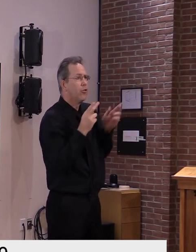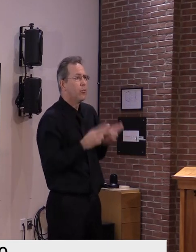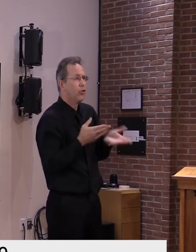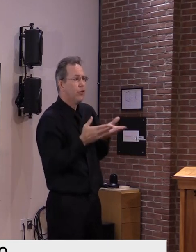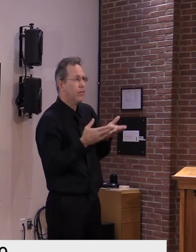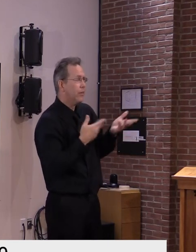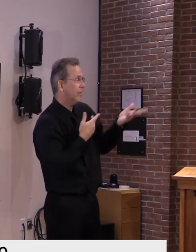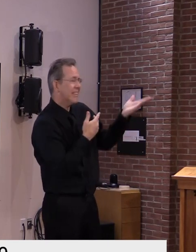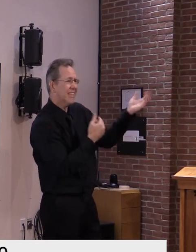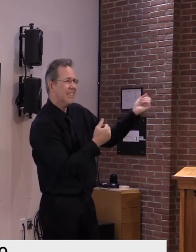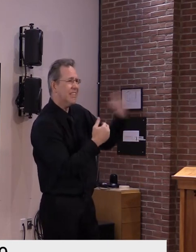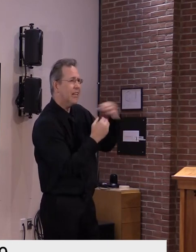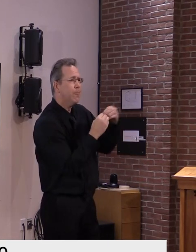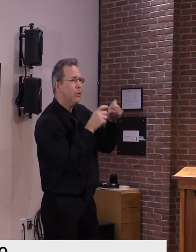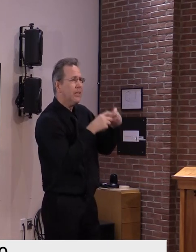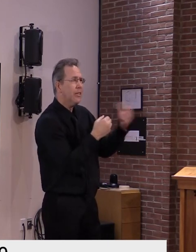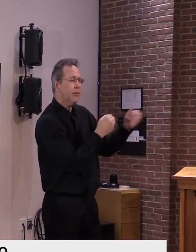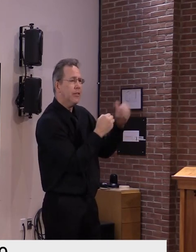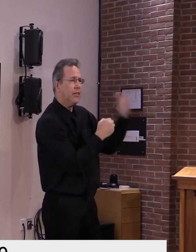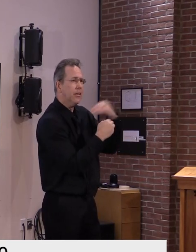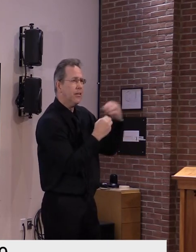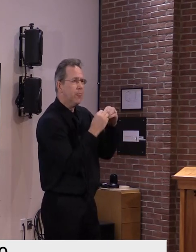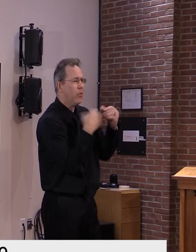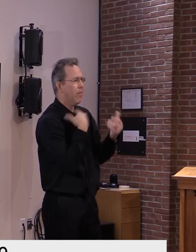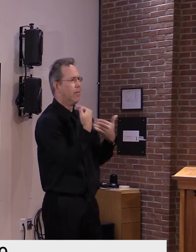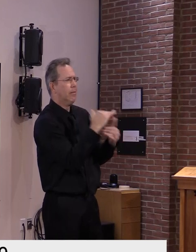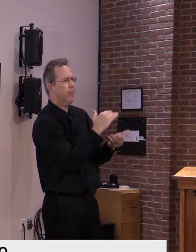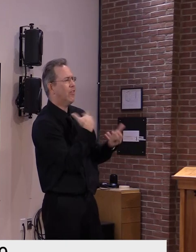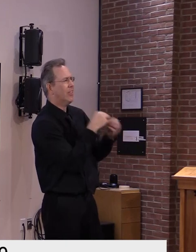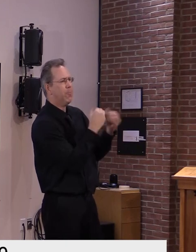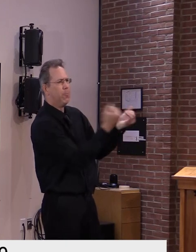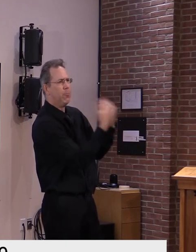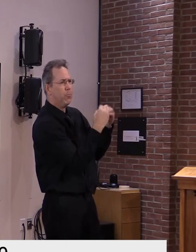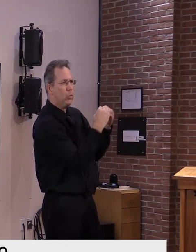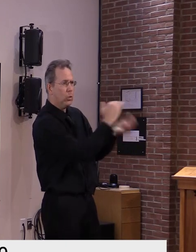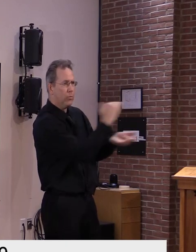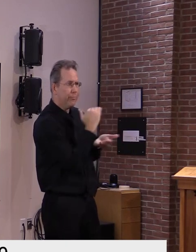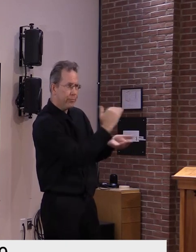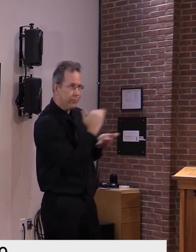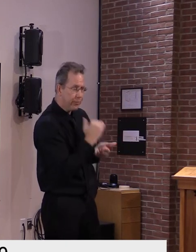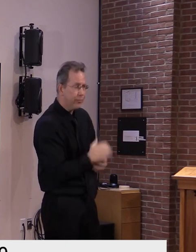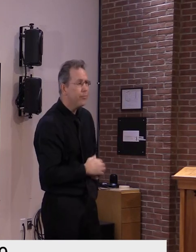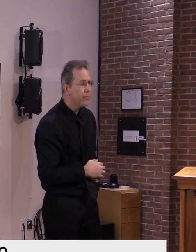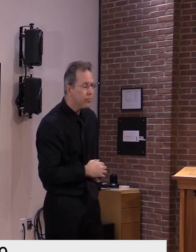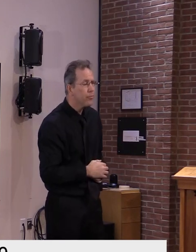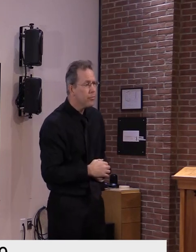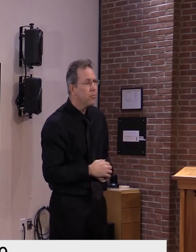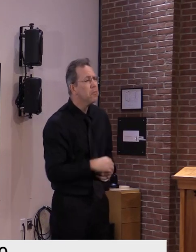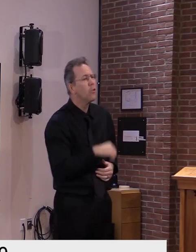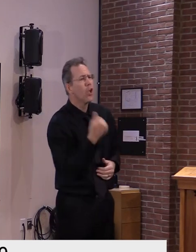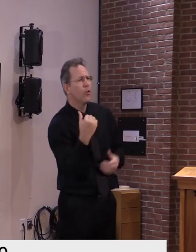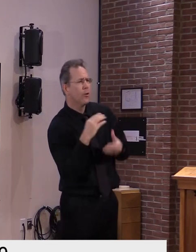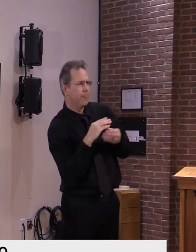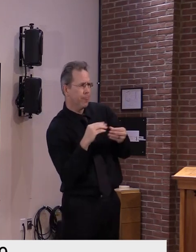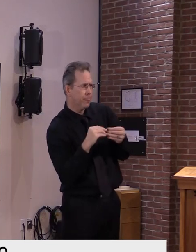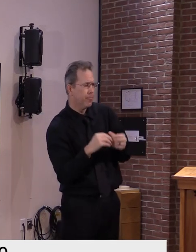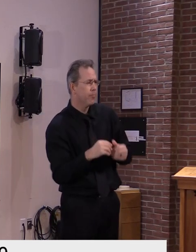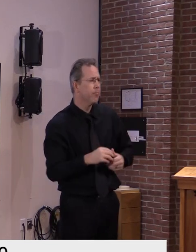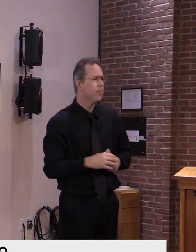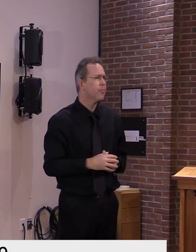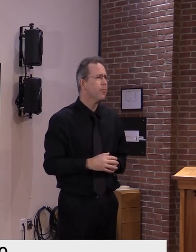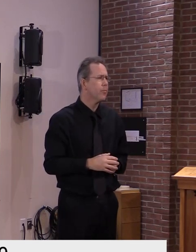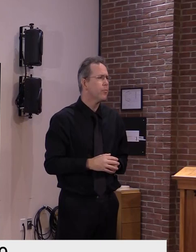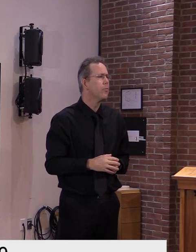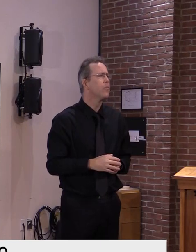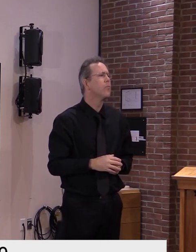I'd like to also reconnect with comments I made previously regarding the treatment bamlanivimab,